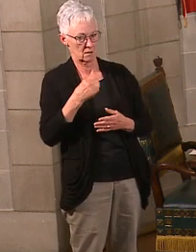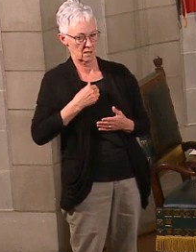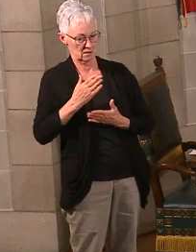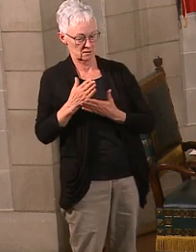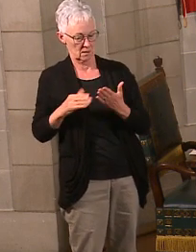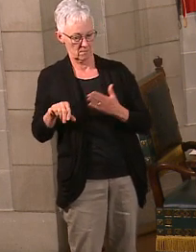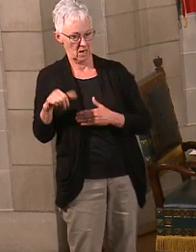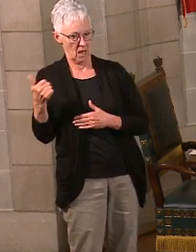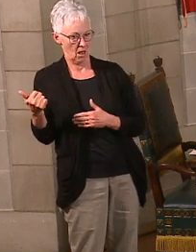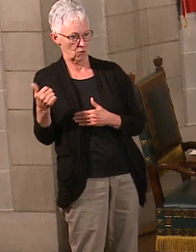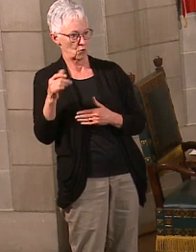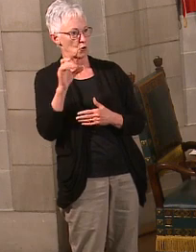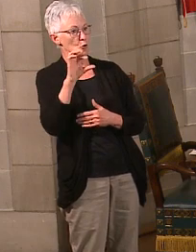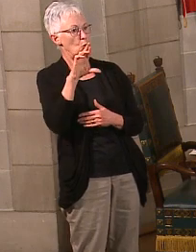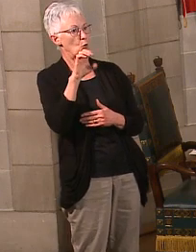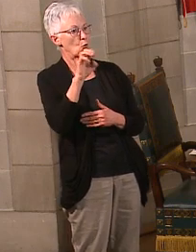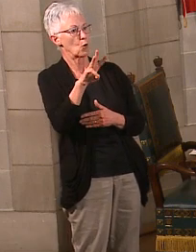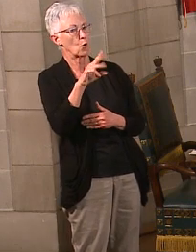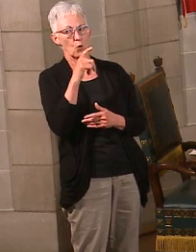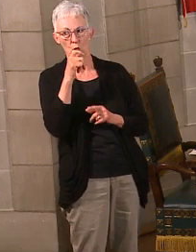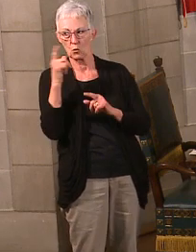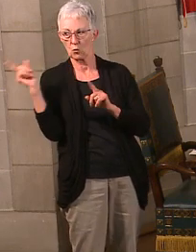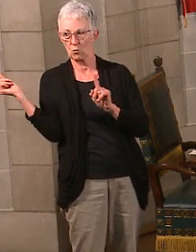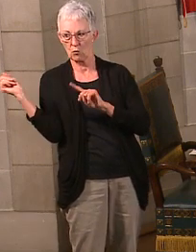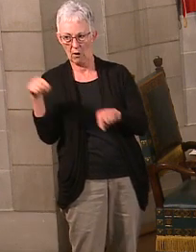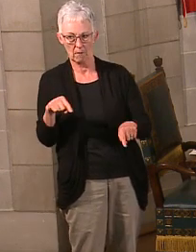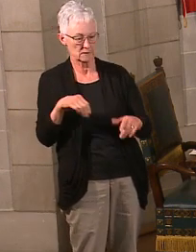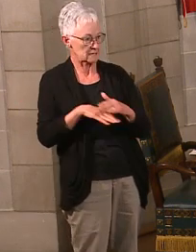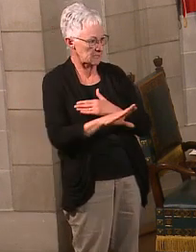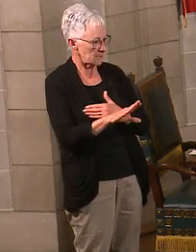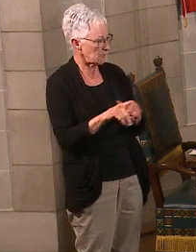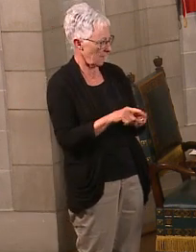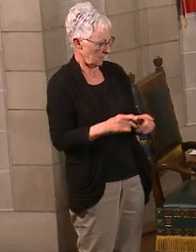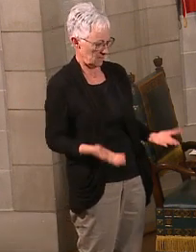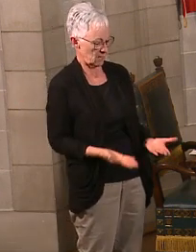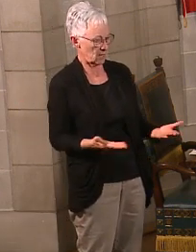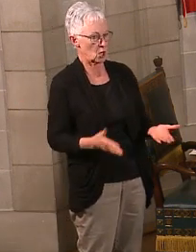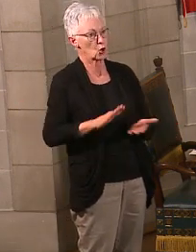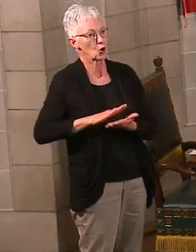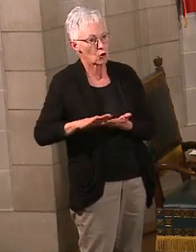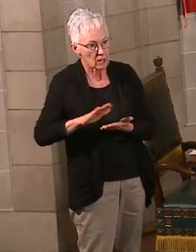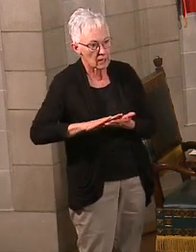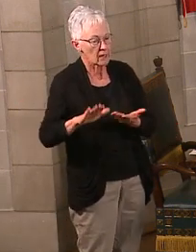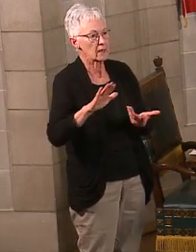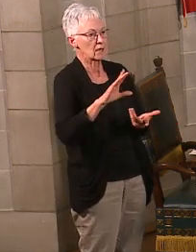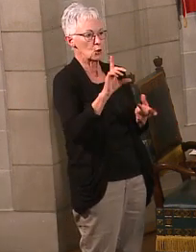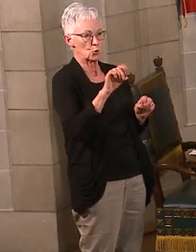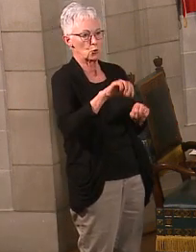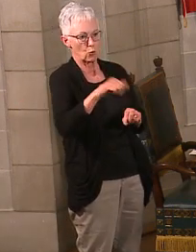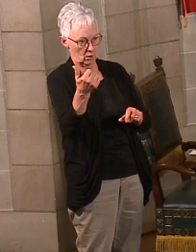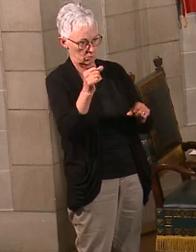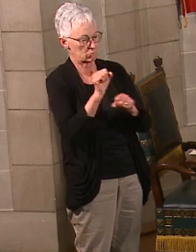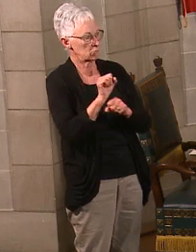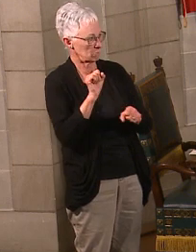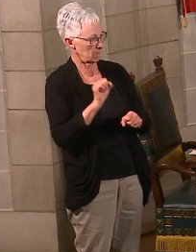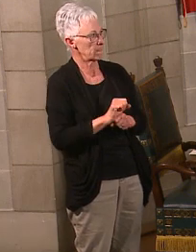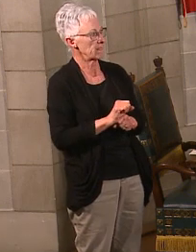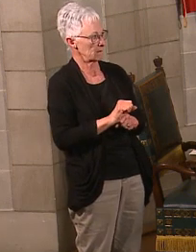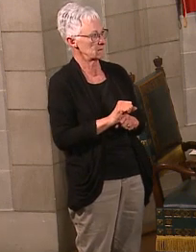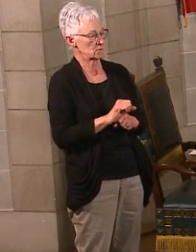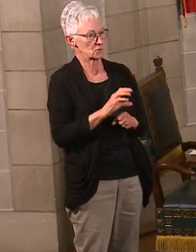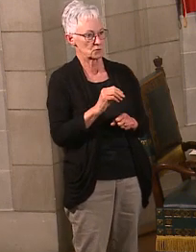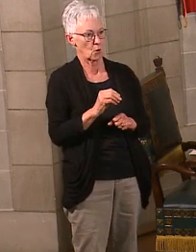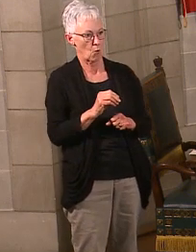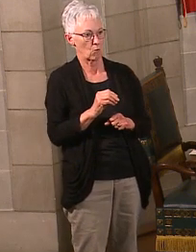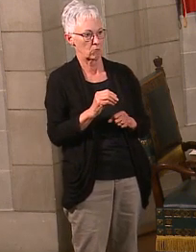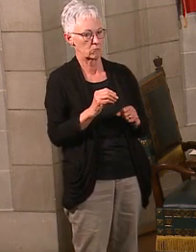the Capitol, to State Office Building, to my office building, to the outside the perimeters of all of our correctional